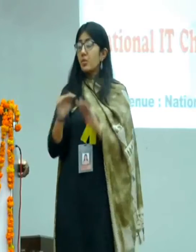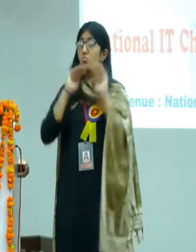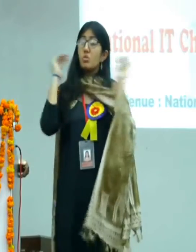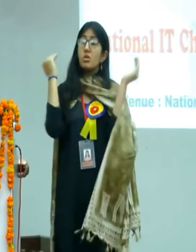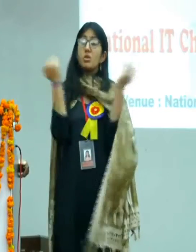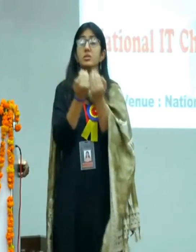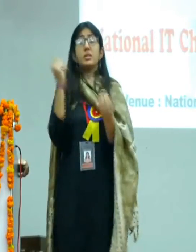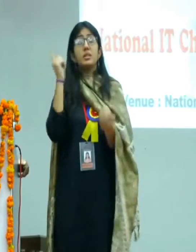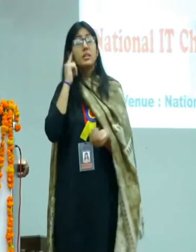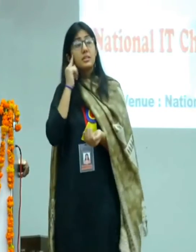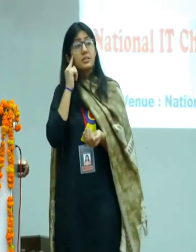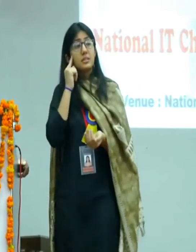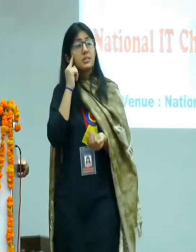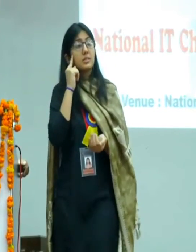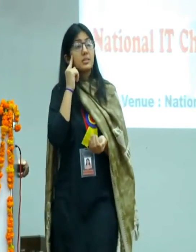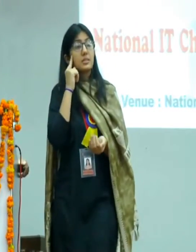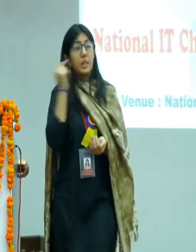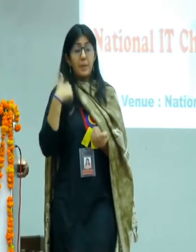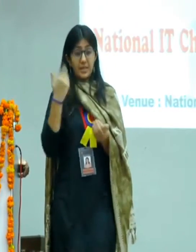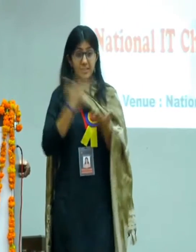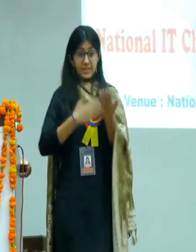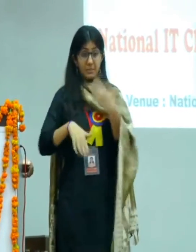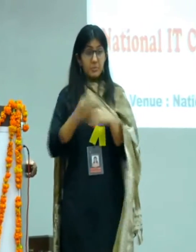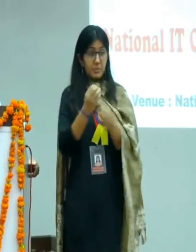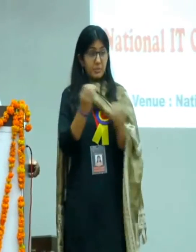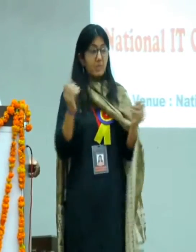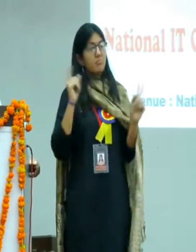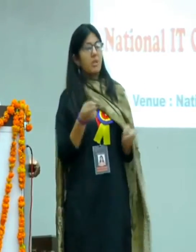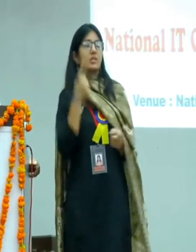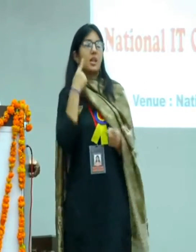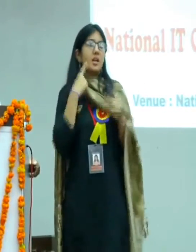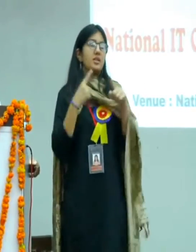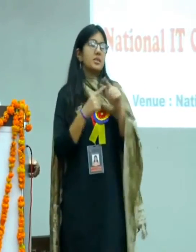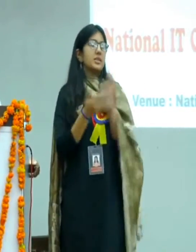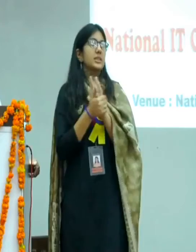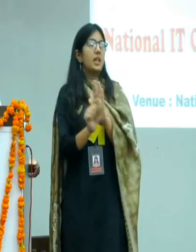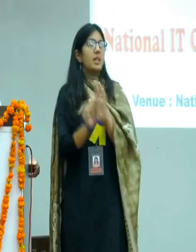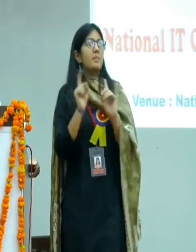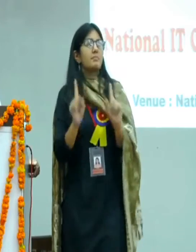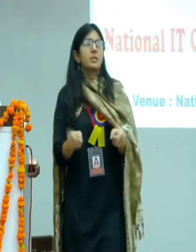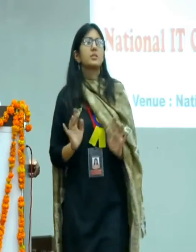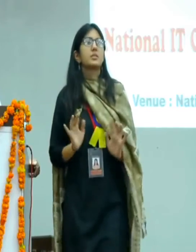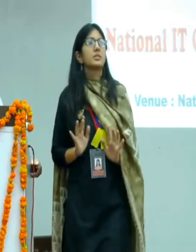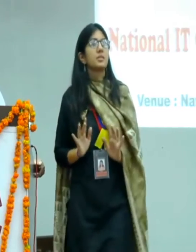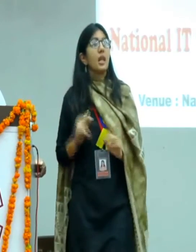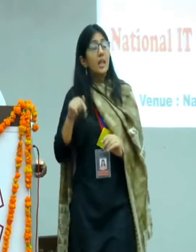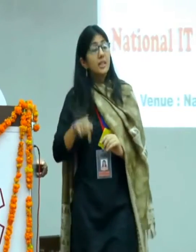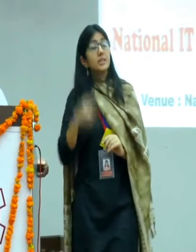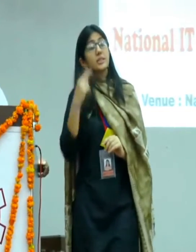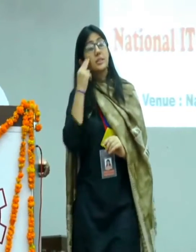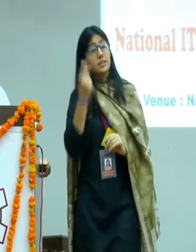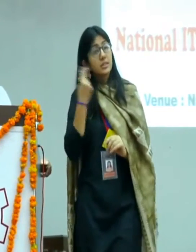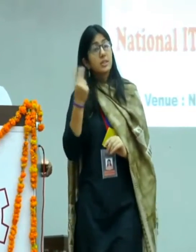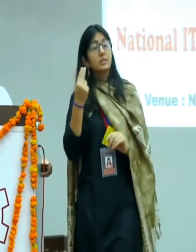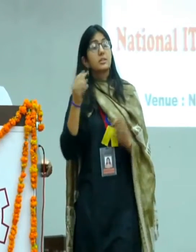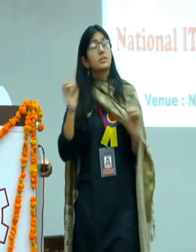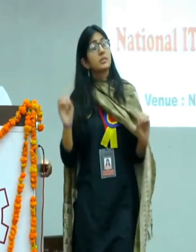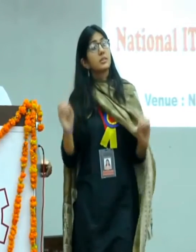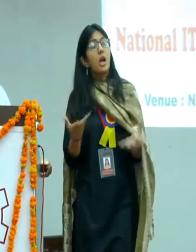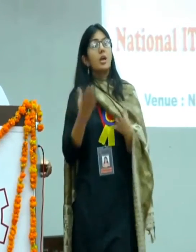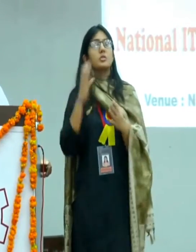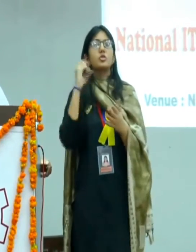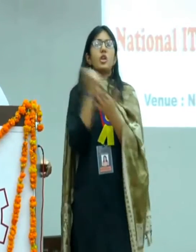world thinks that our Divyangjan should be good in IT sector. And that is main reason they